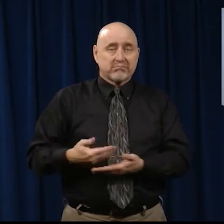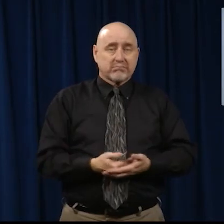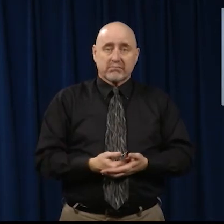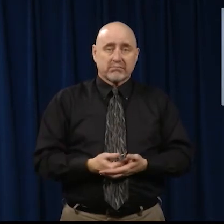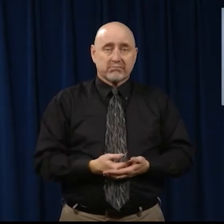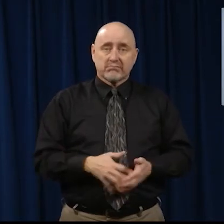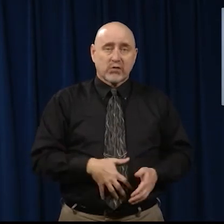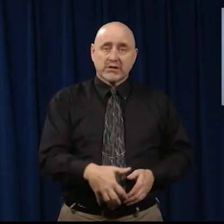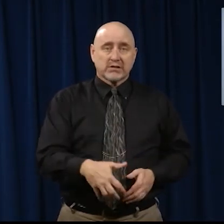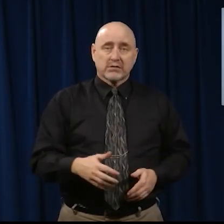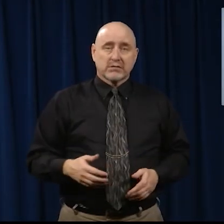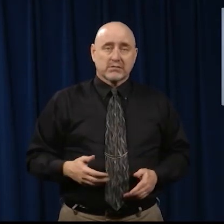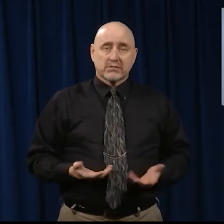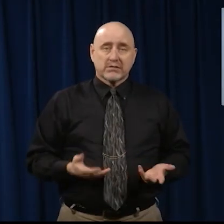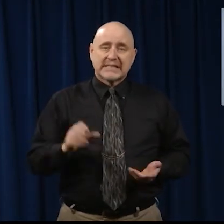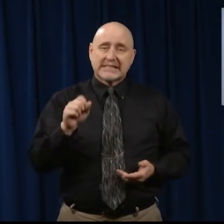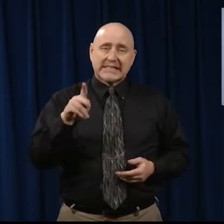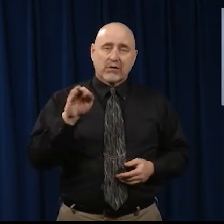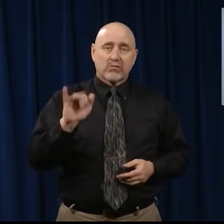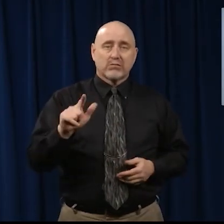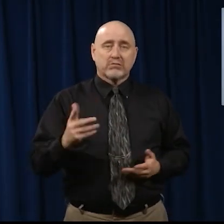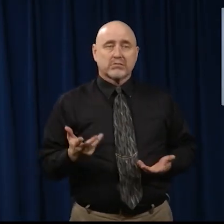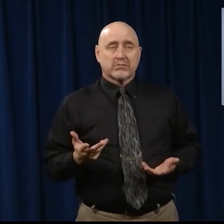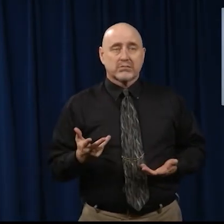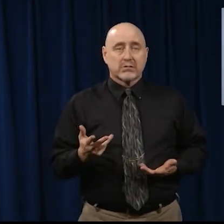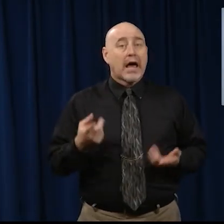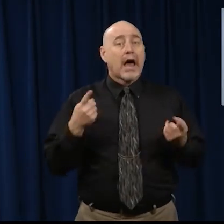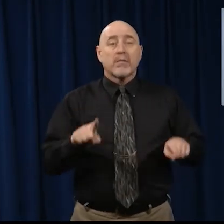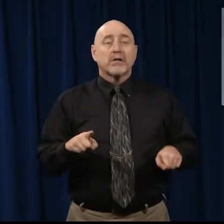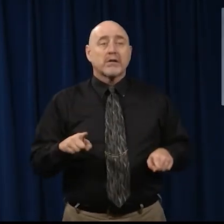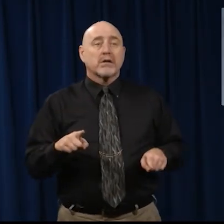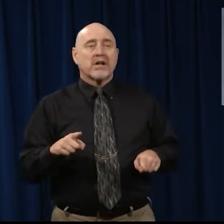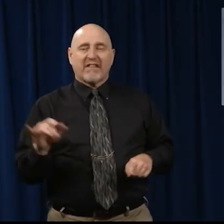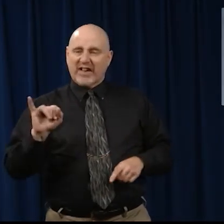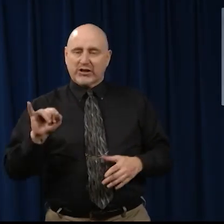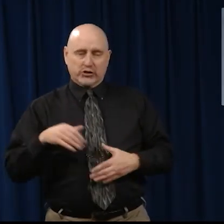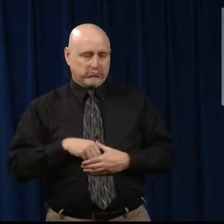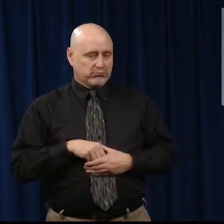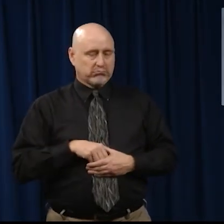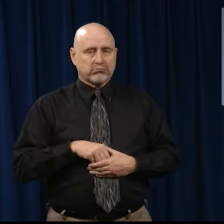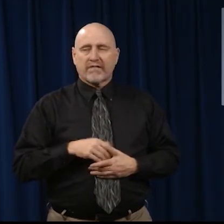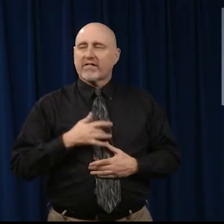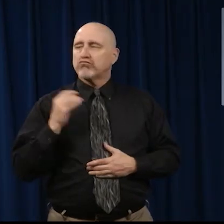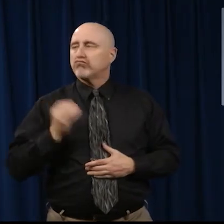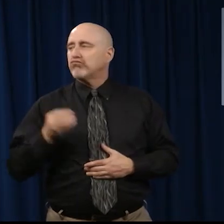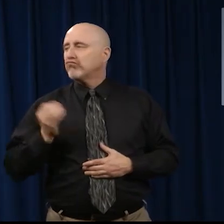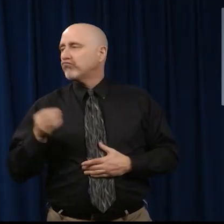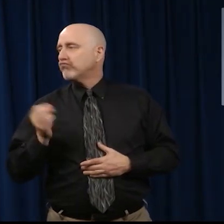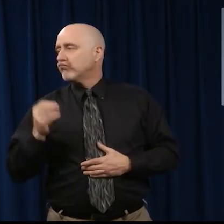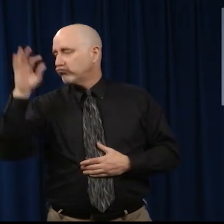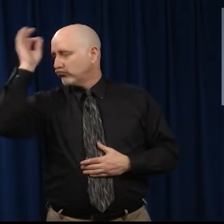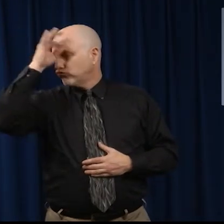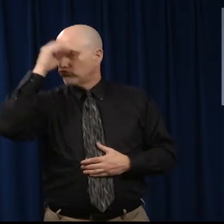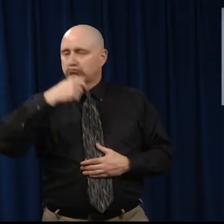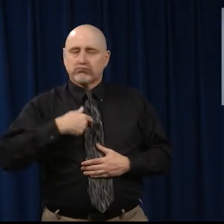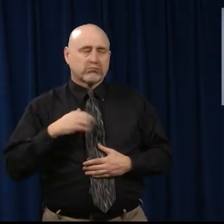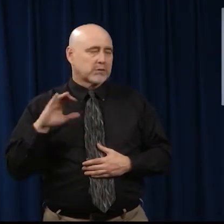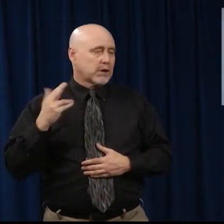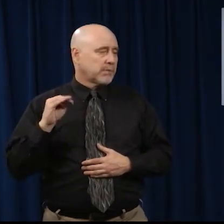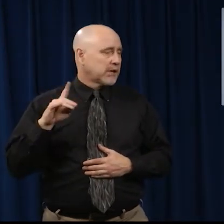sterile. That means you'll never be able to have a child. Now what will happen is you'll get the infection, you won't have any symptoms, there's no way that you'll know that